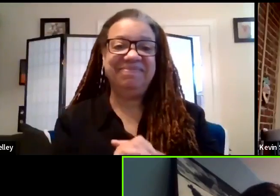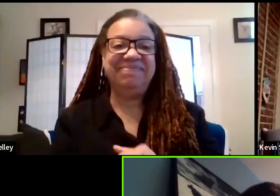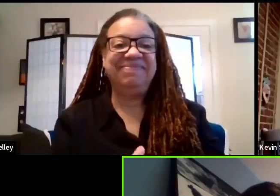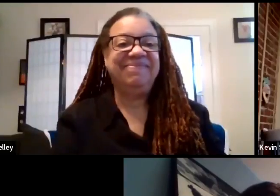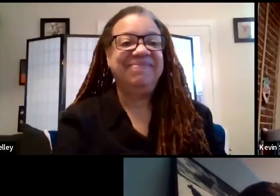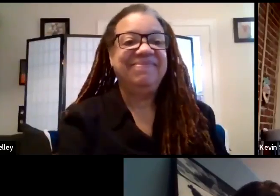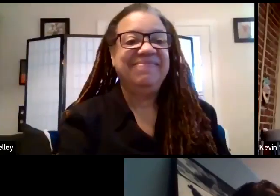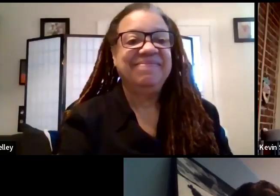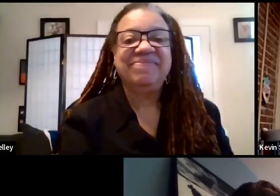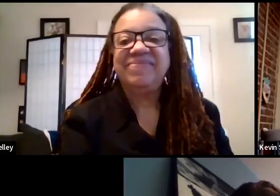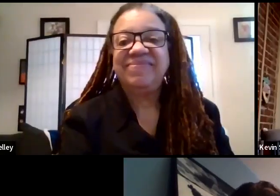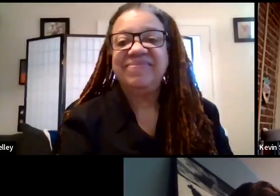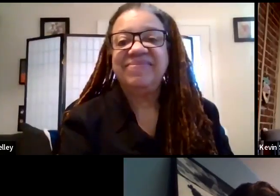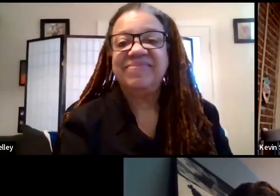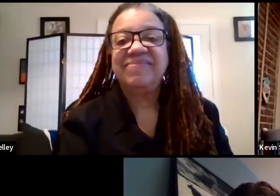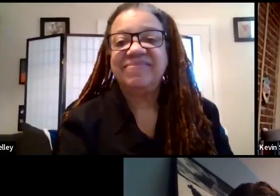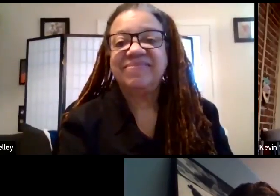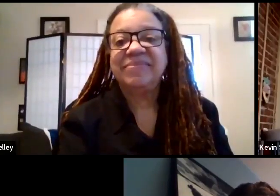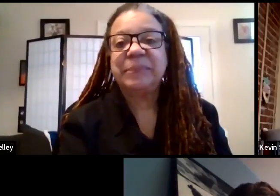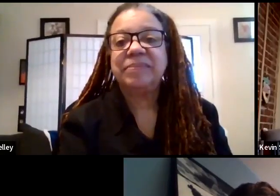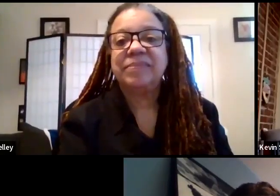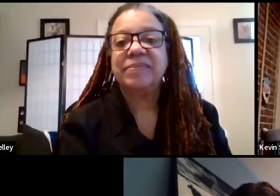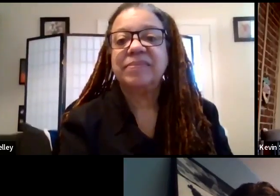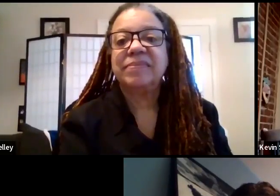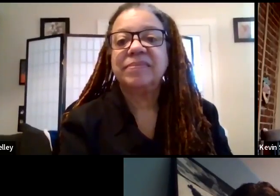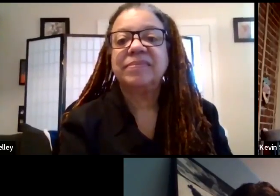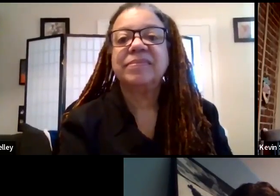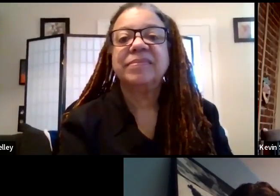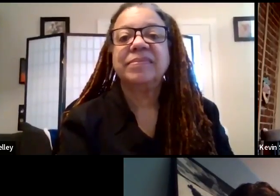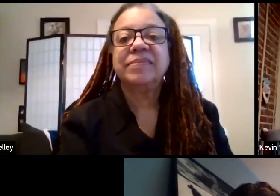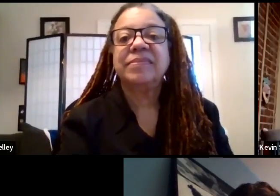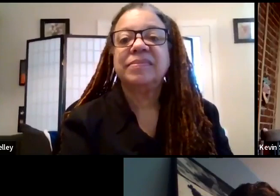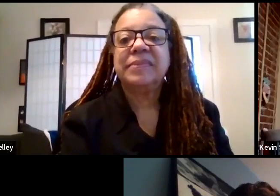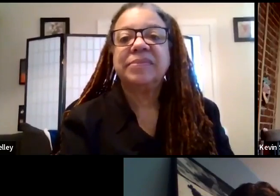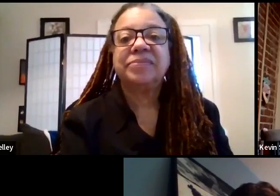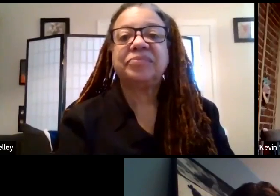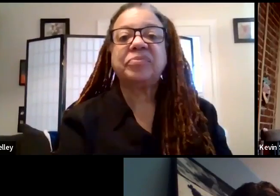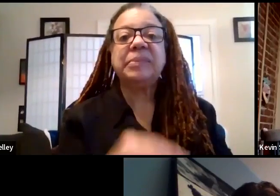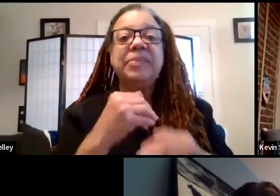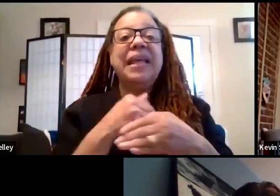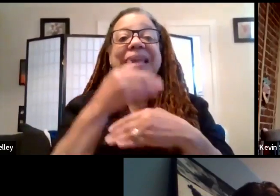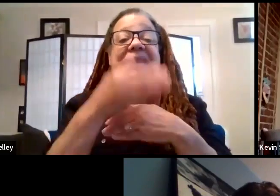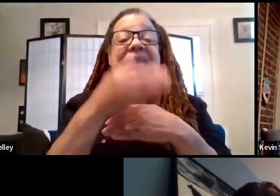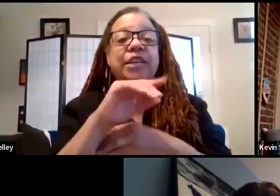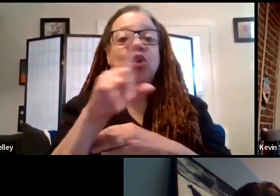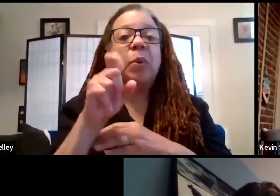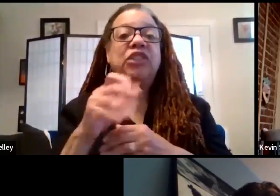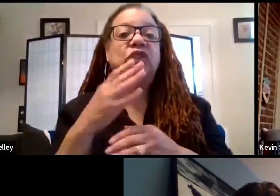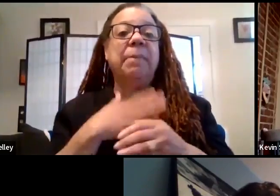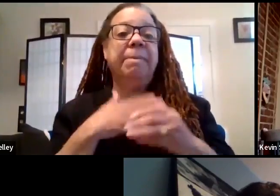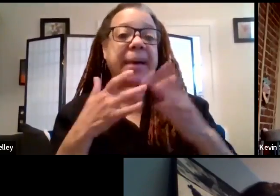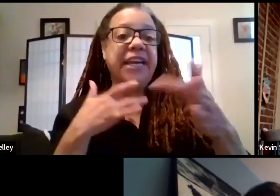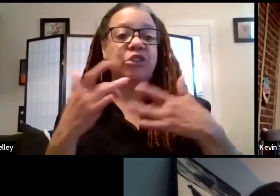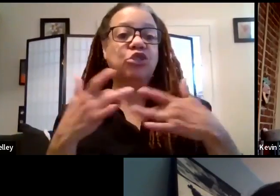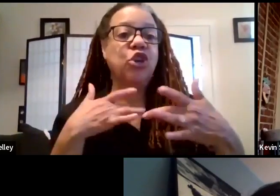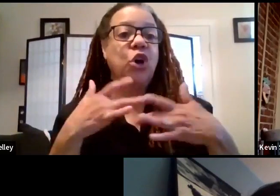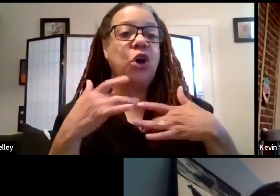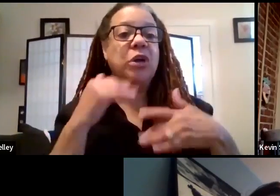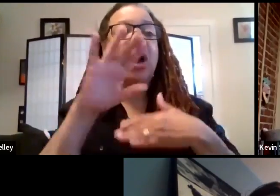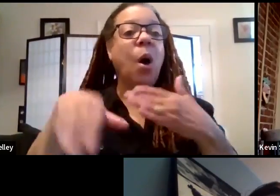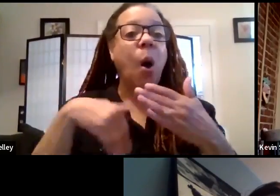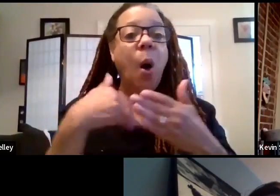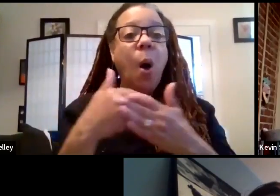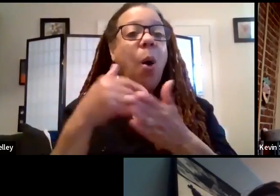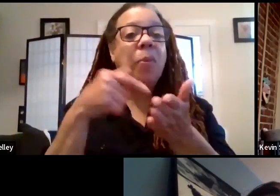All right, the next question is from Nora Thurber, and it says, my concern, all the bills on housing does